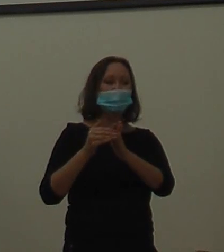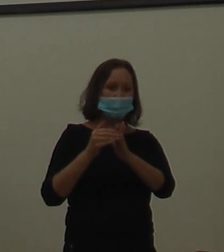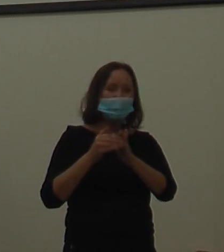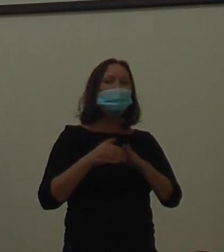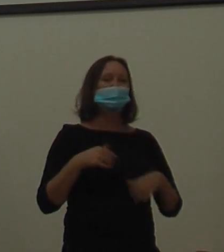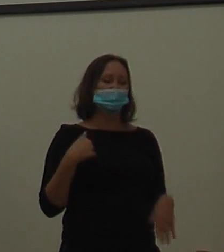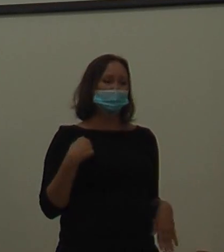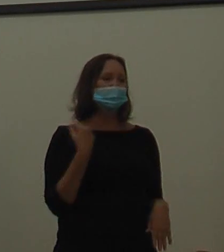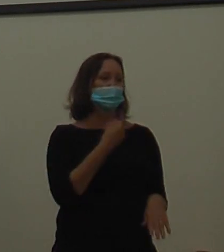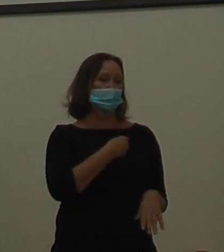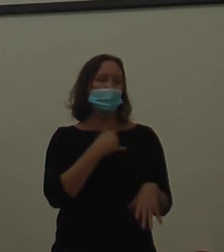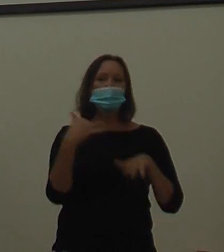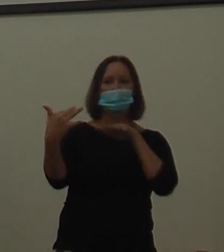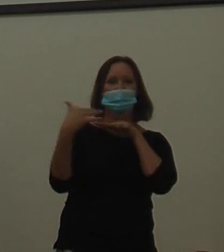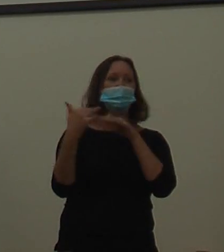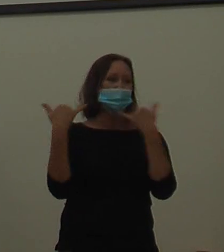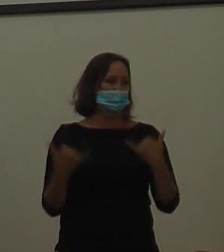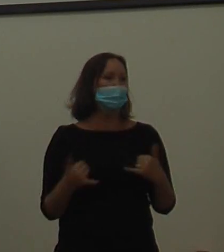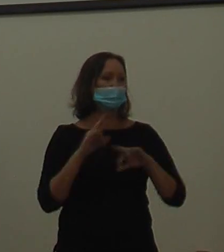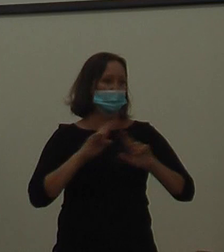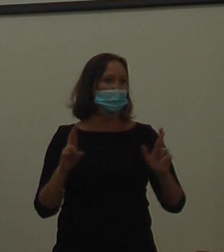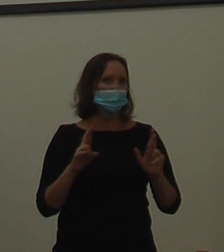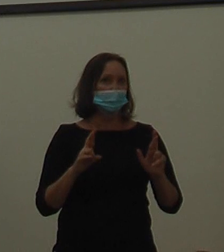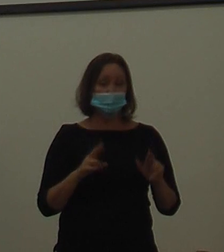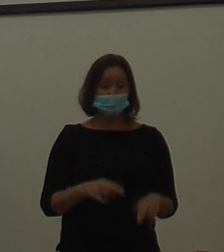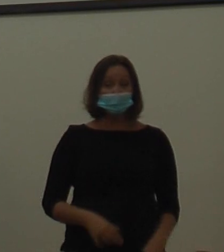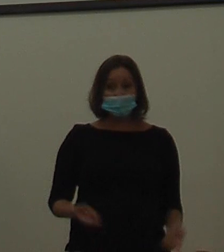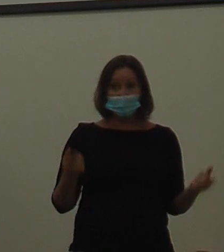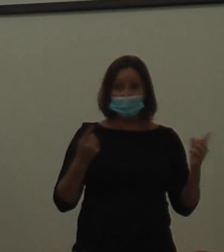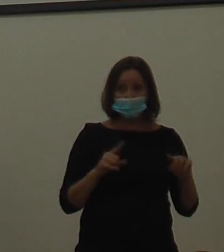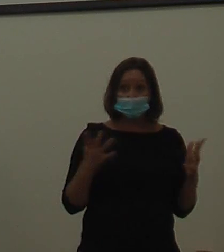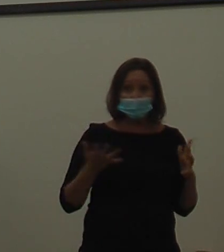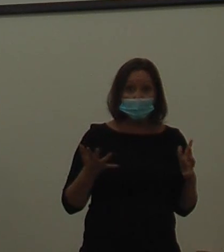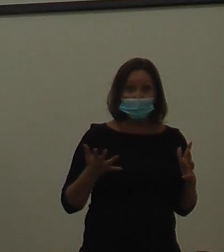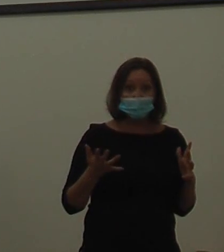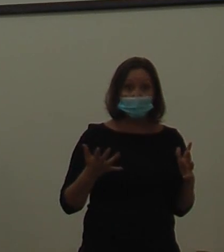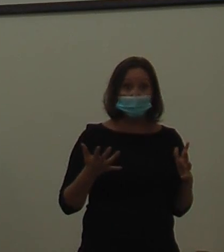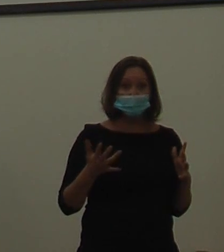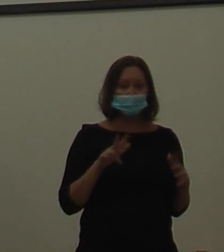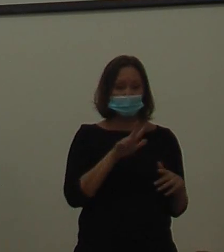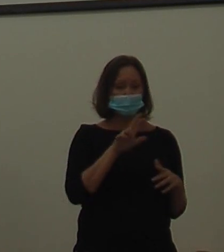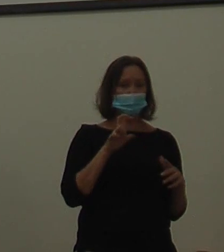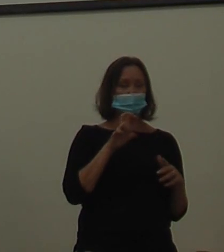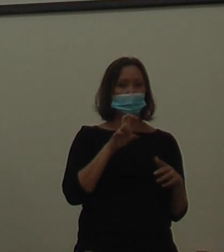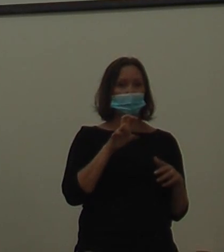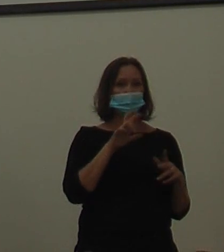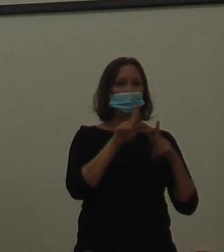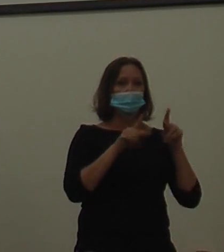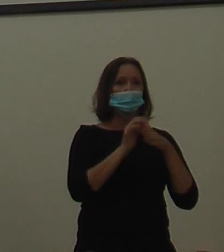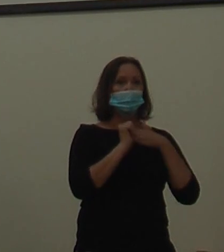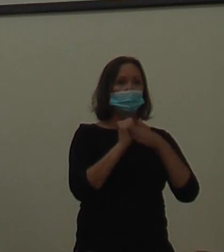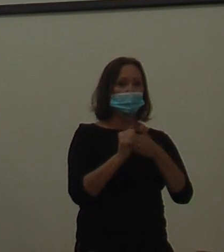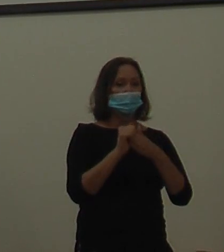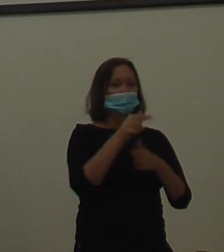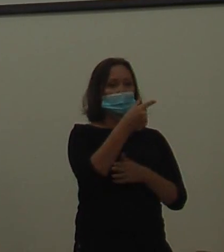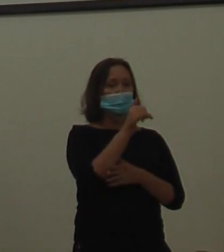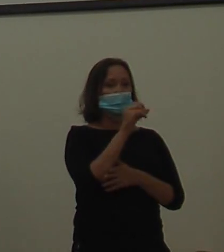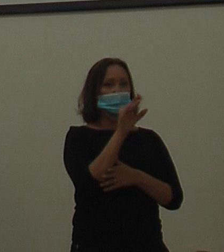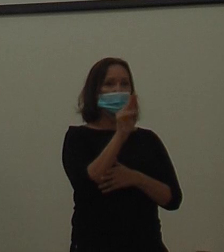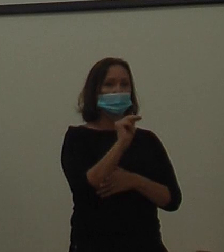And Gideon wins the battle. Go back and read it in your daily Bible reading this